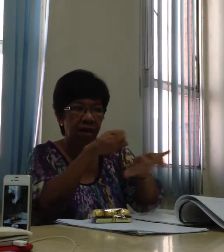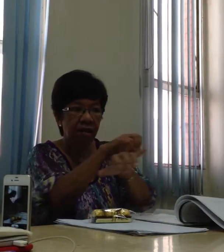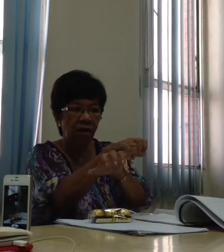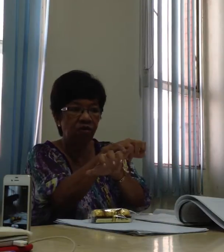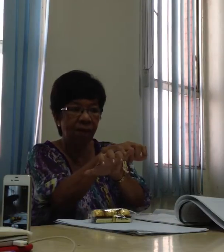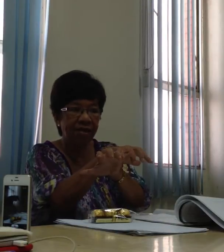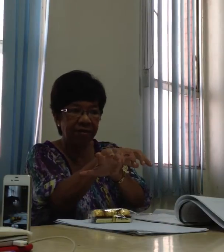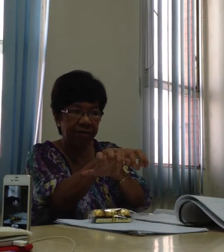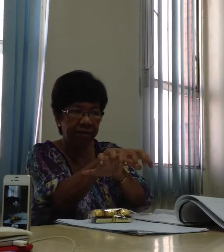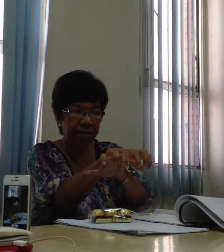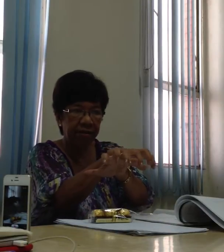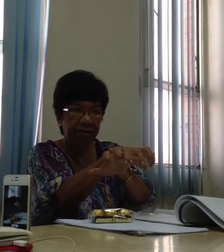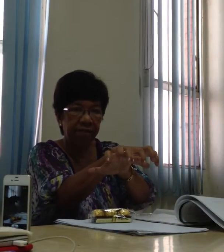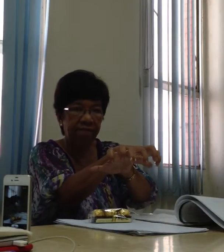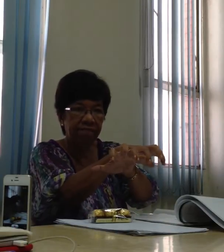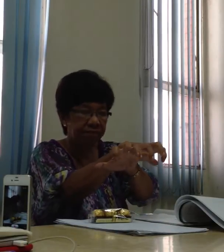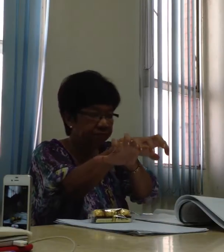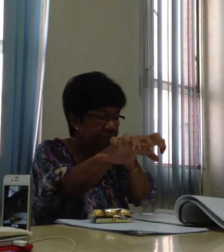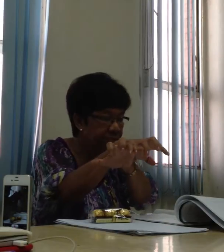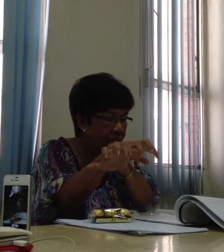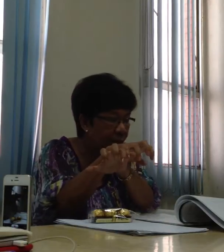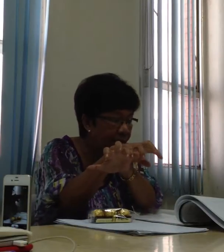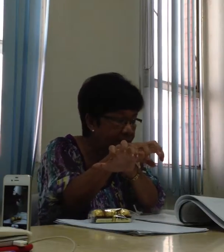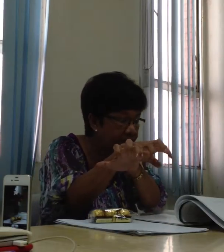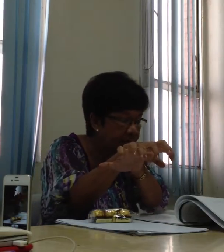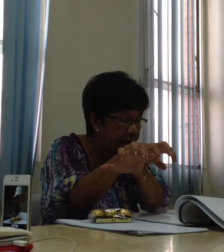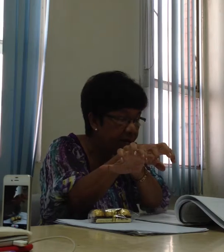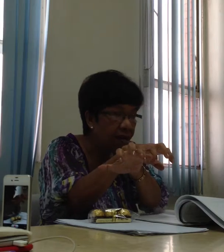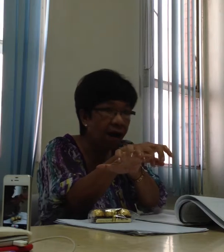Insects. Now spider. Spider. Spider. Crab.